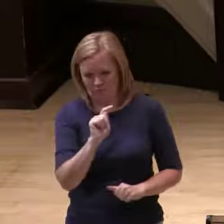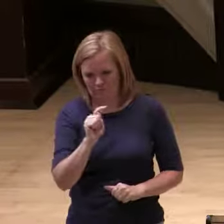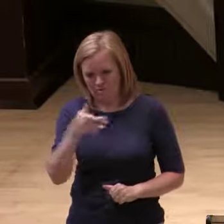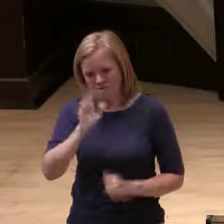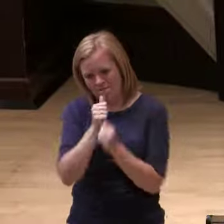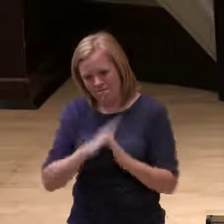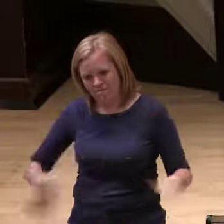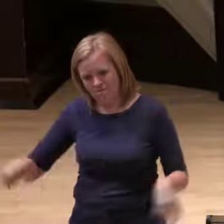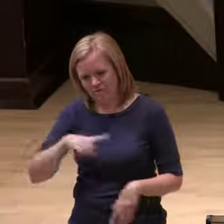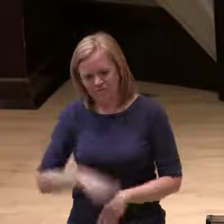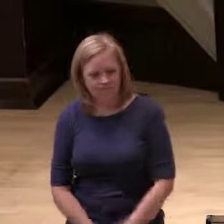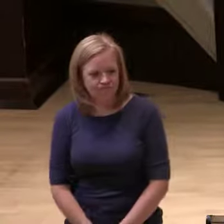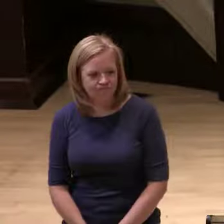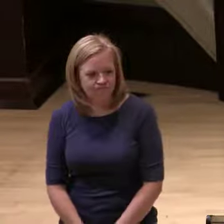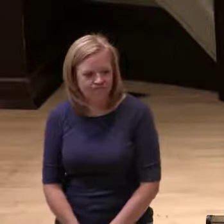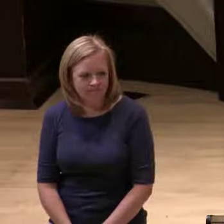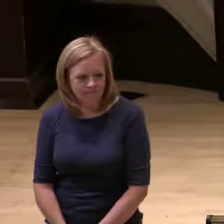God bless.